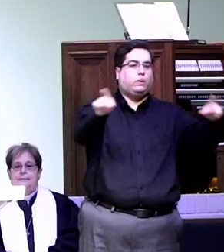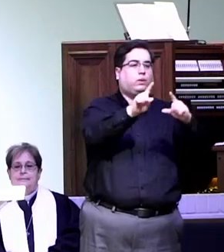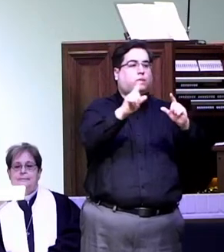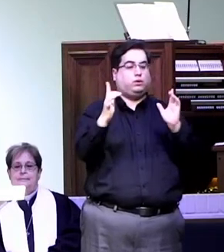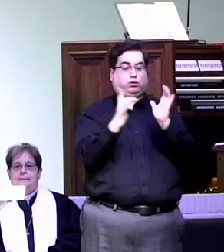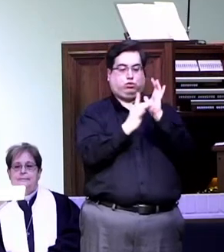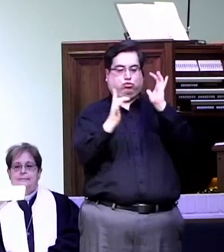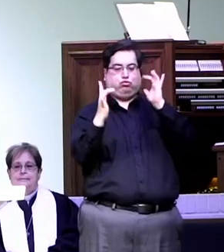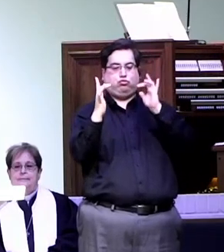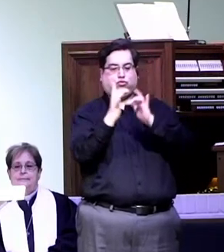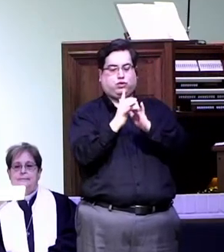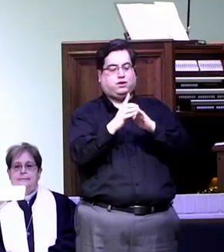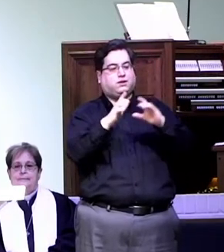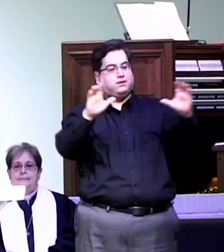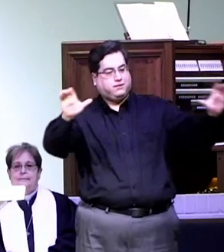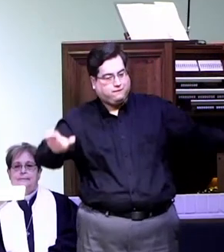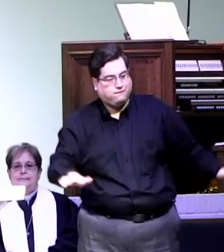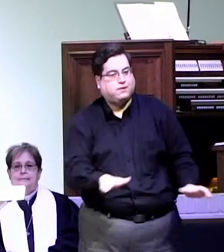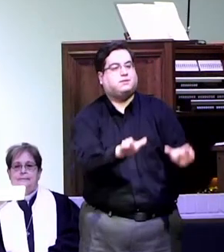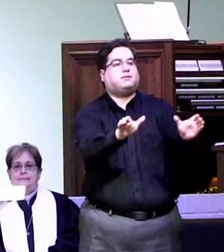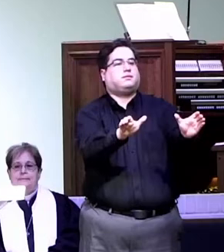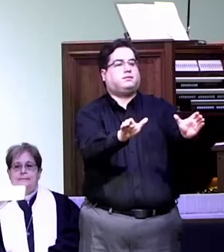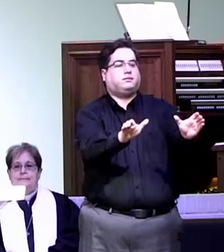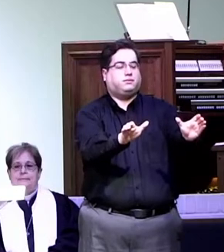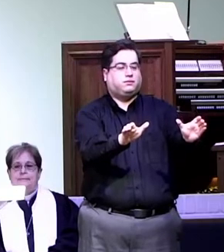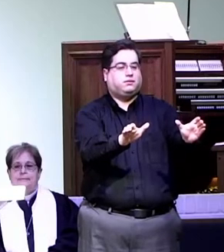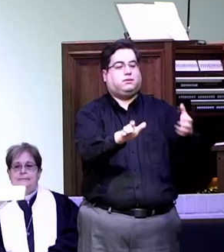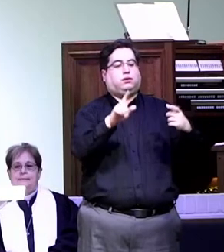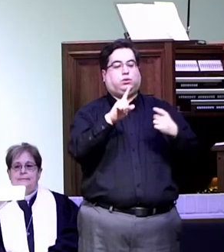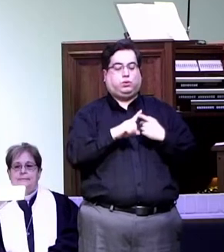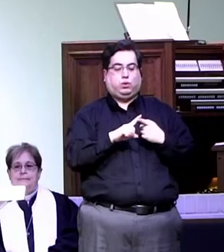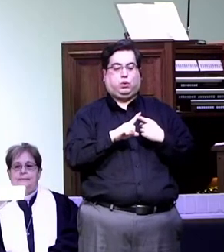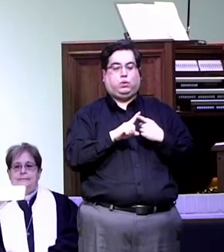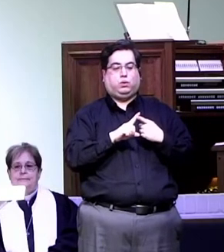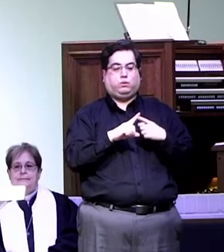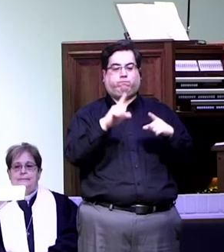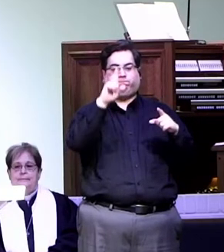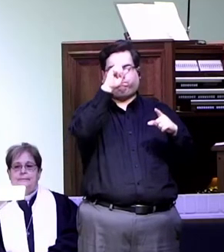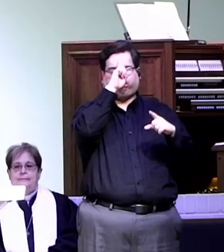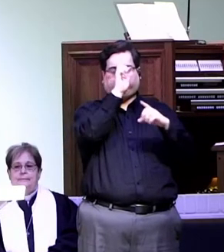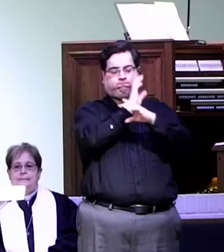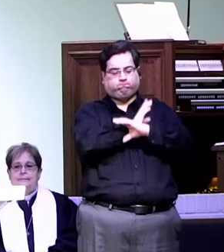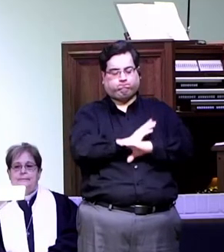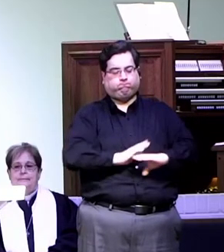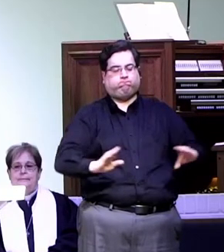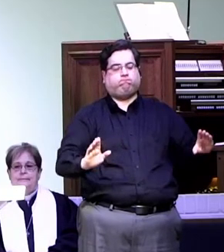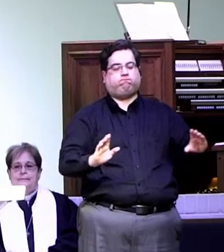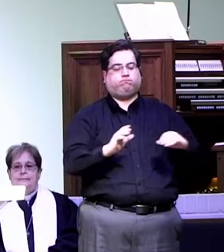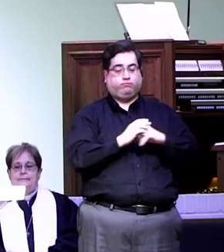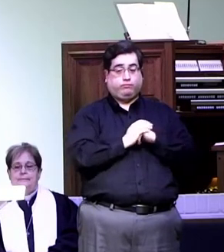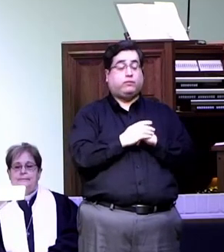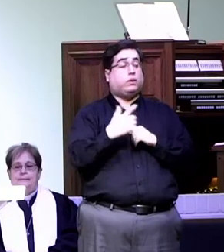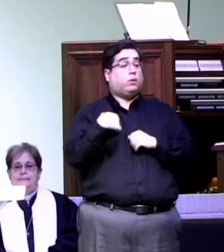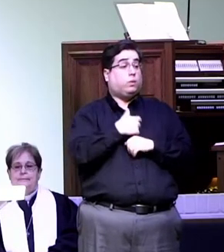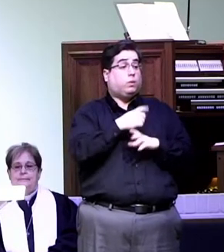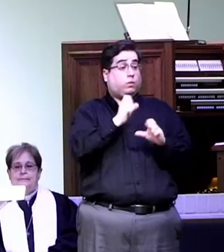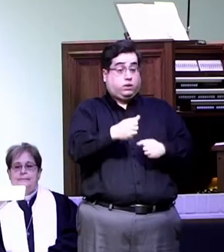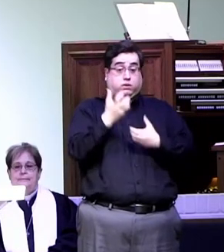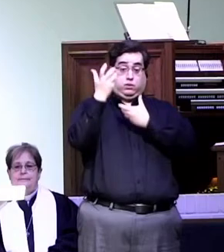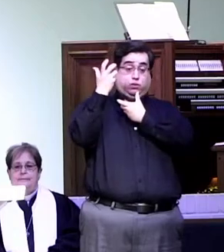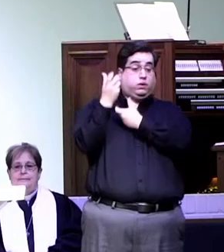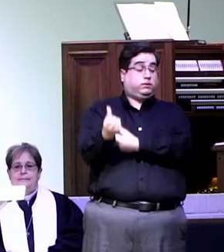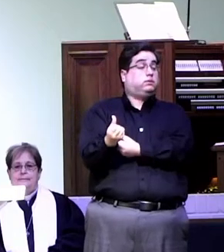Jesus invites us into a state of peace. And we can